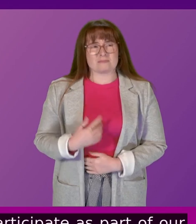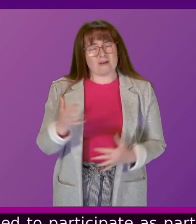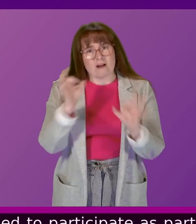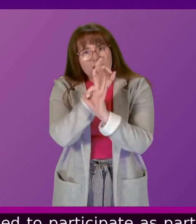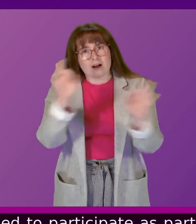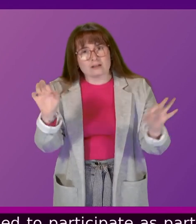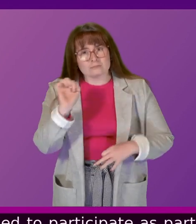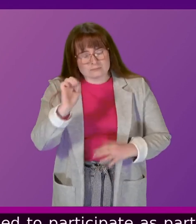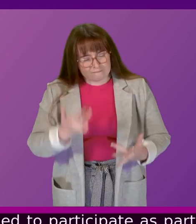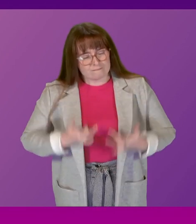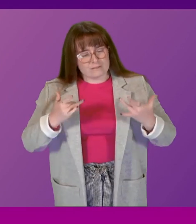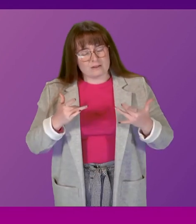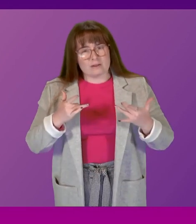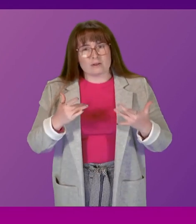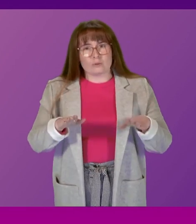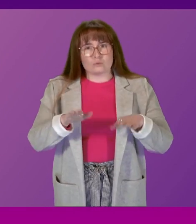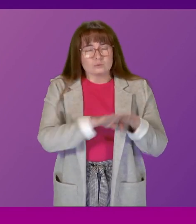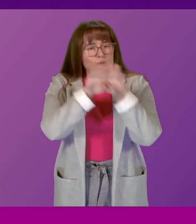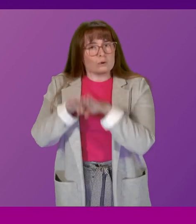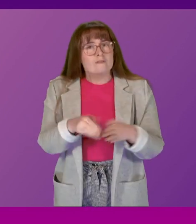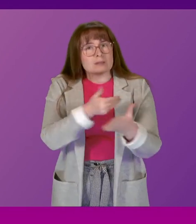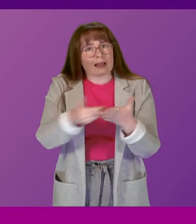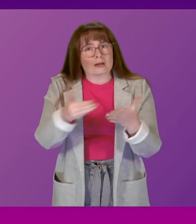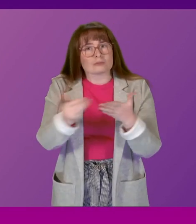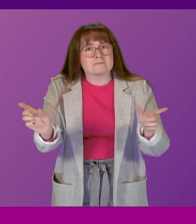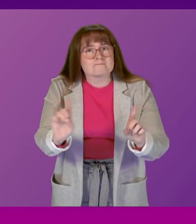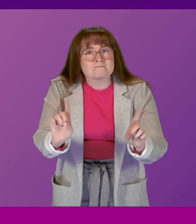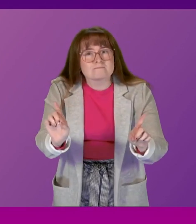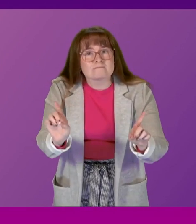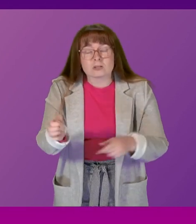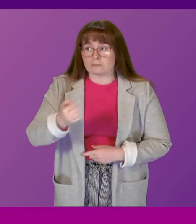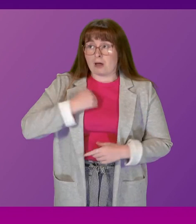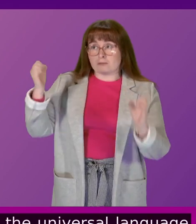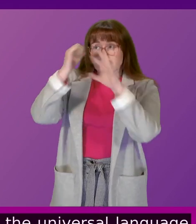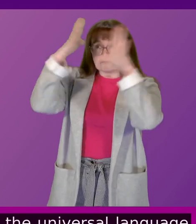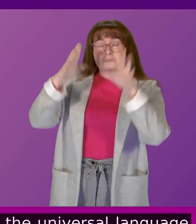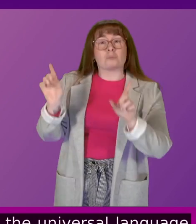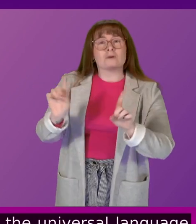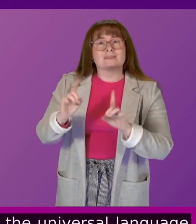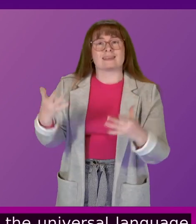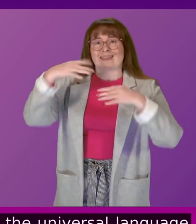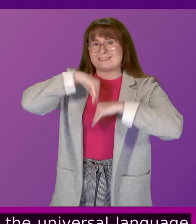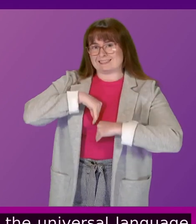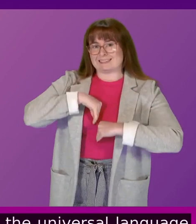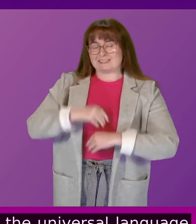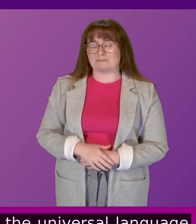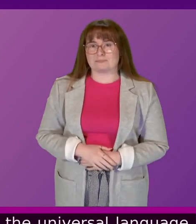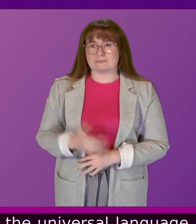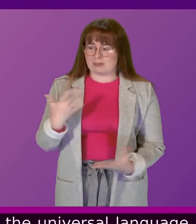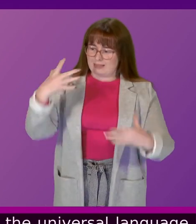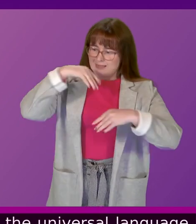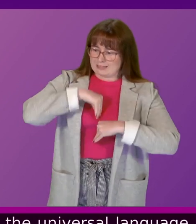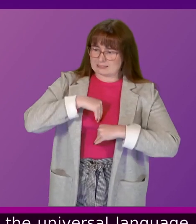you feel the universal language of the world is. And in my mind, it is listening.